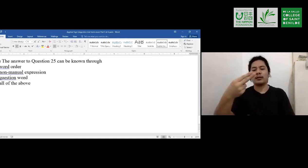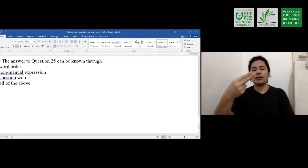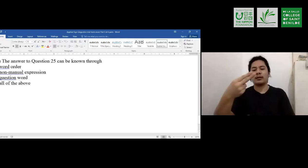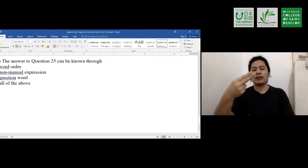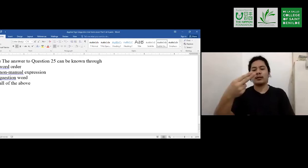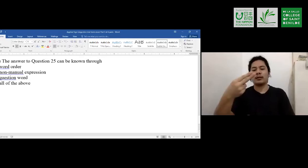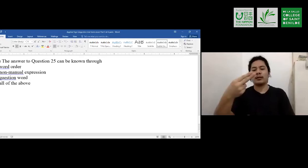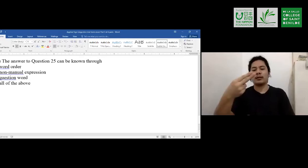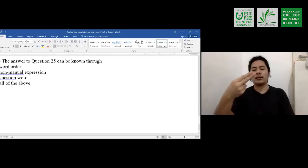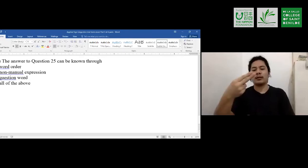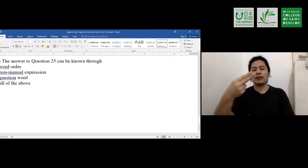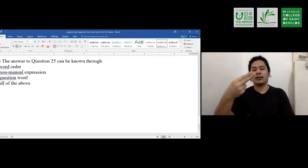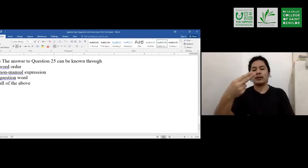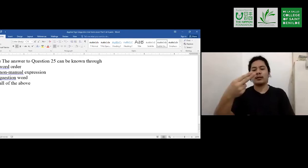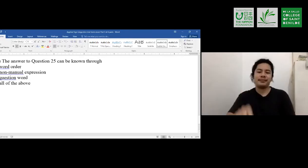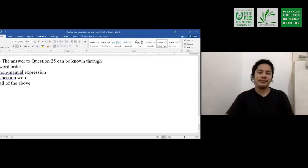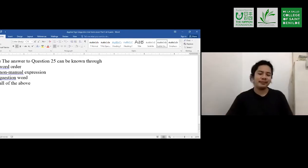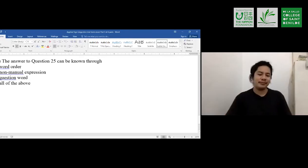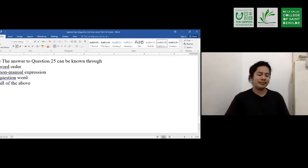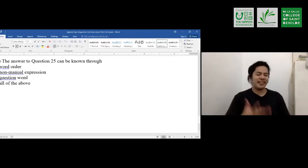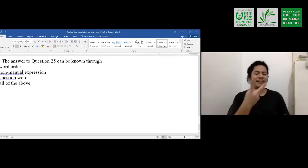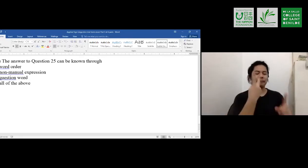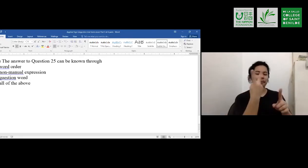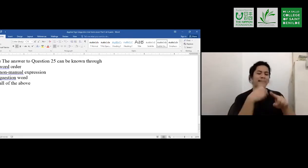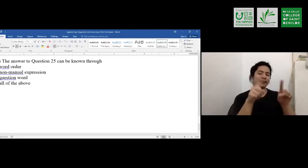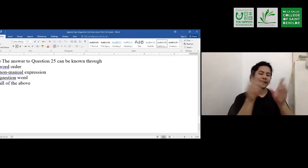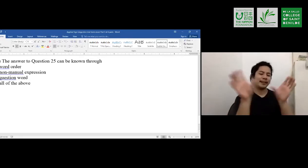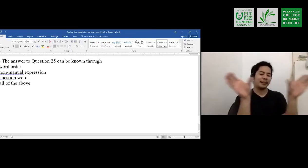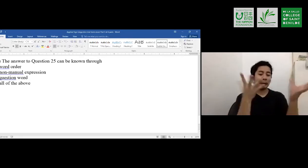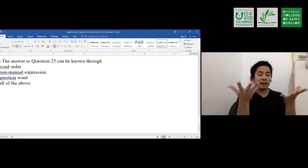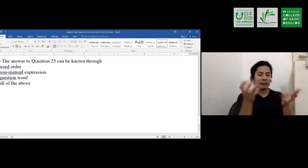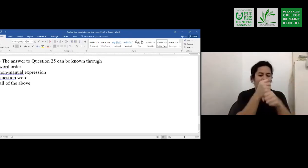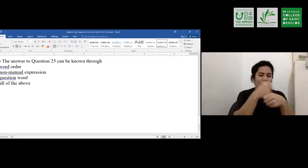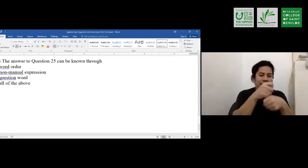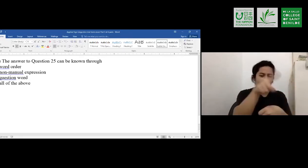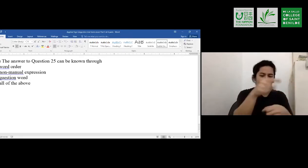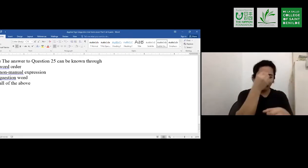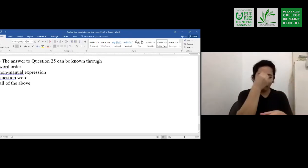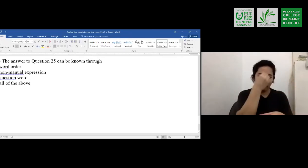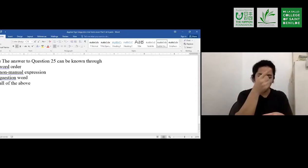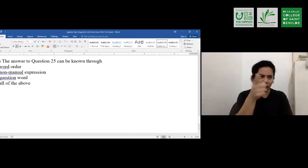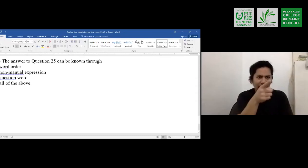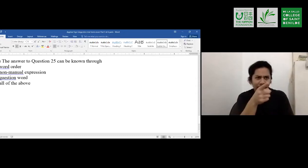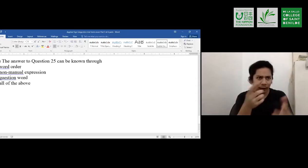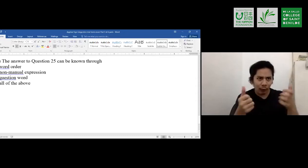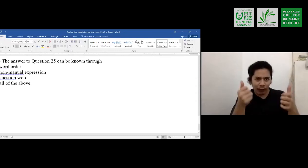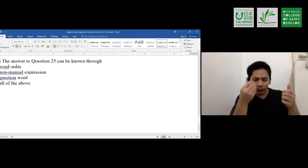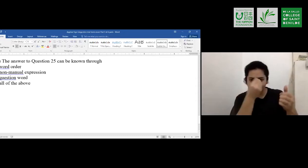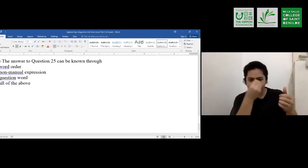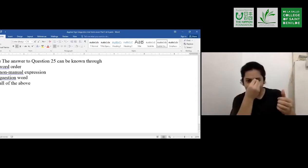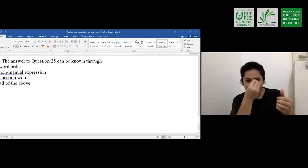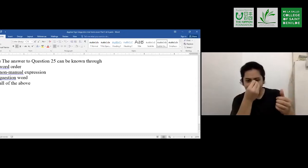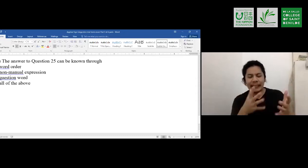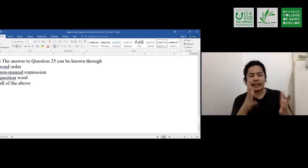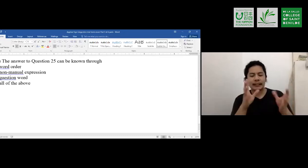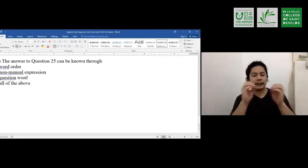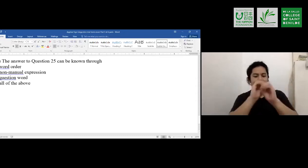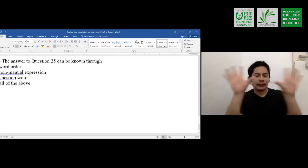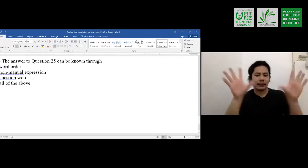rhetorical. Yes. Okay. So anyway, that's just what I learned because